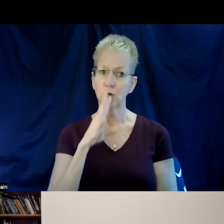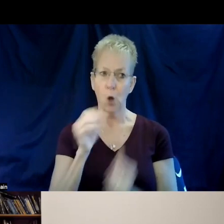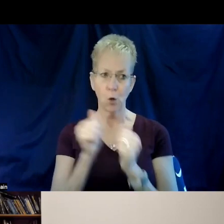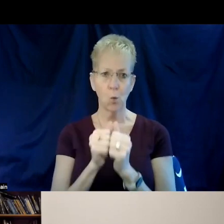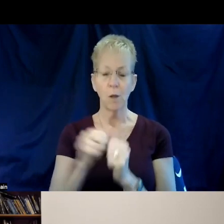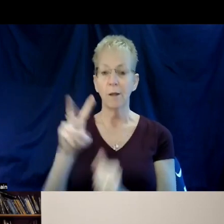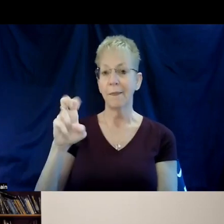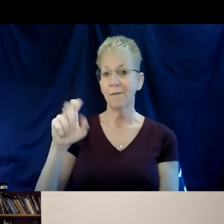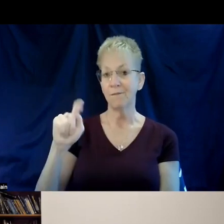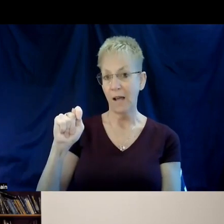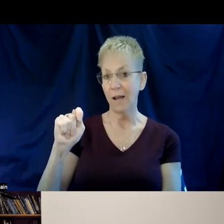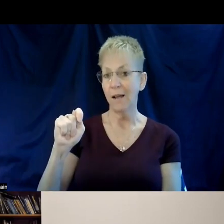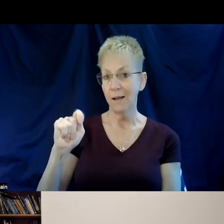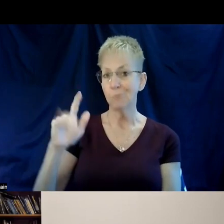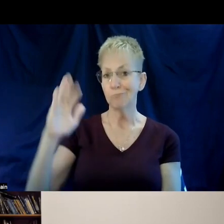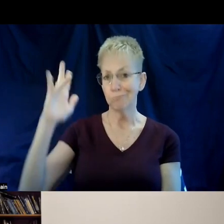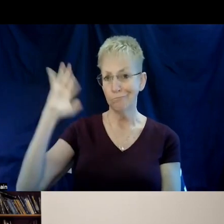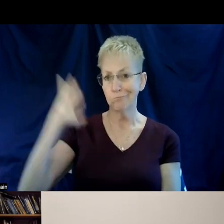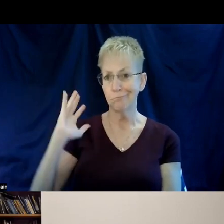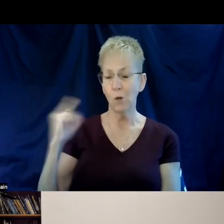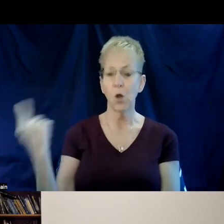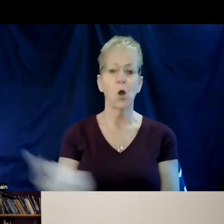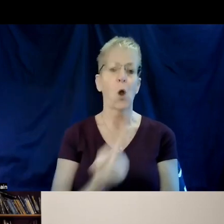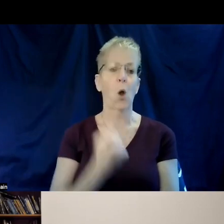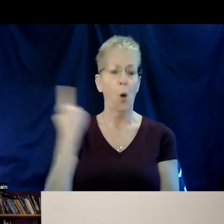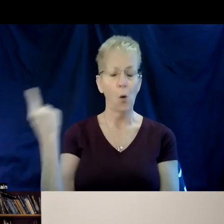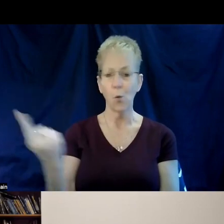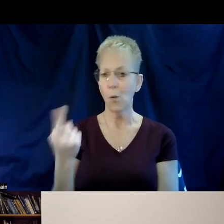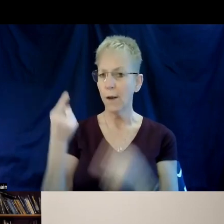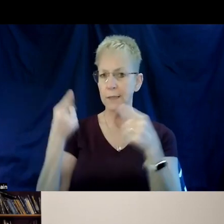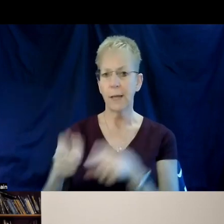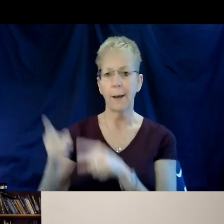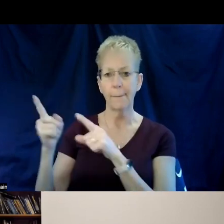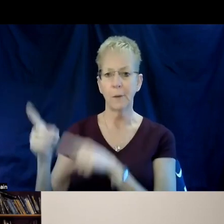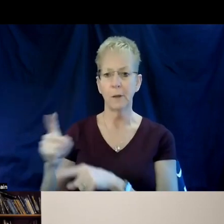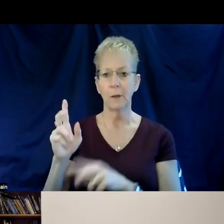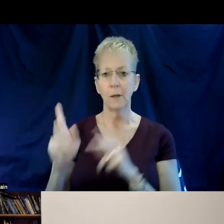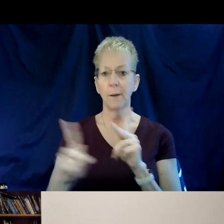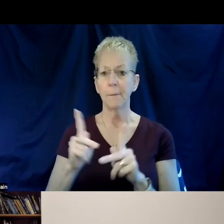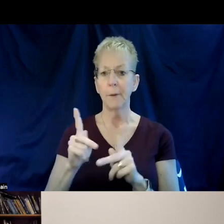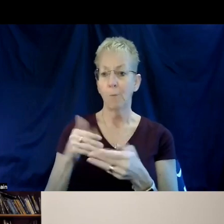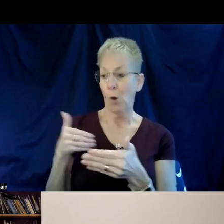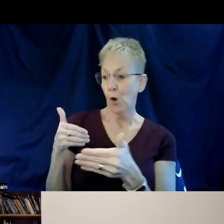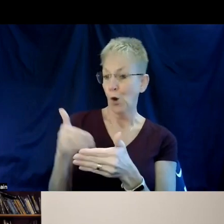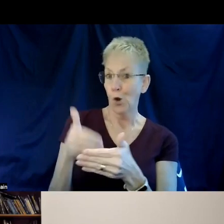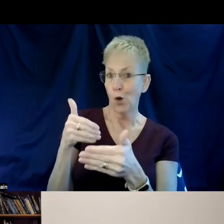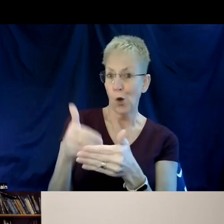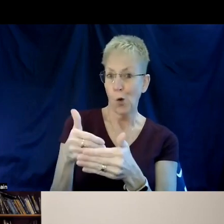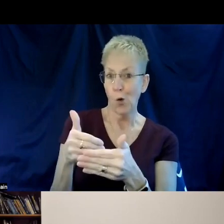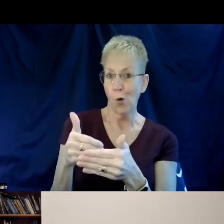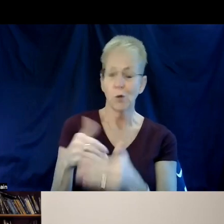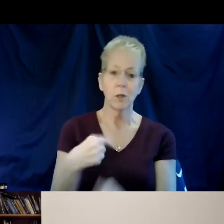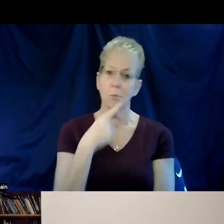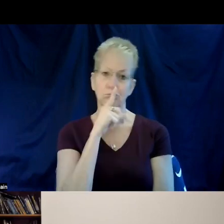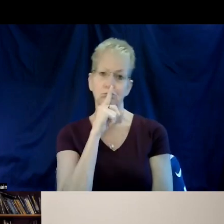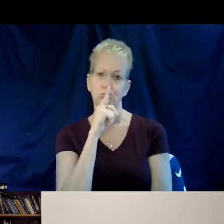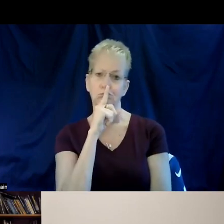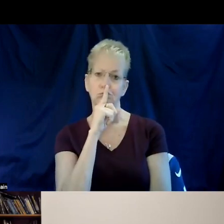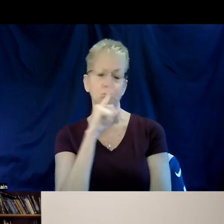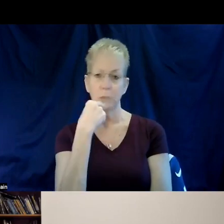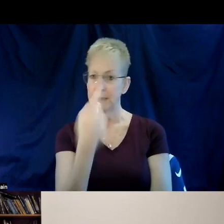veterans earlier on, and it was always the case that the people that they were closest to, they didn't tell anything